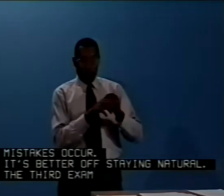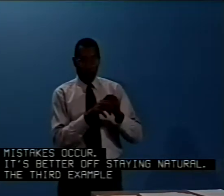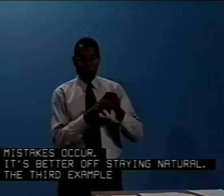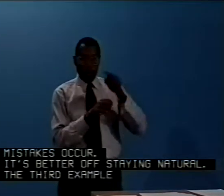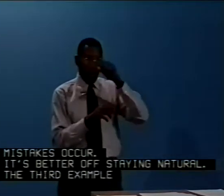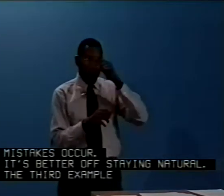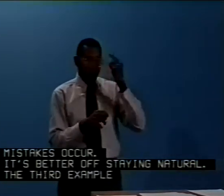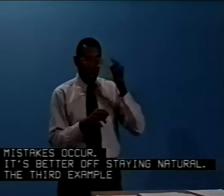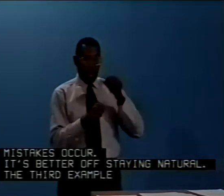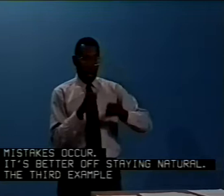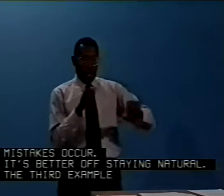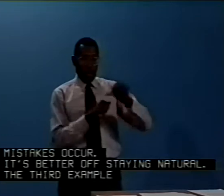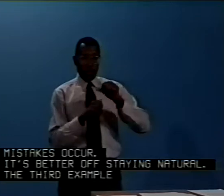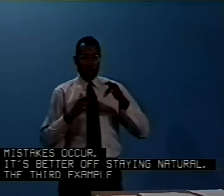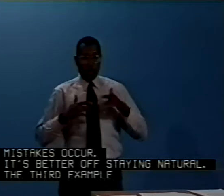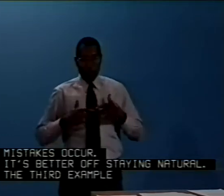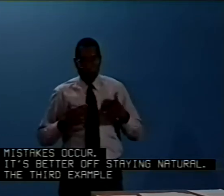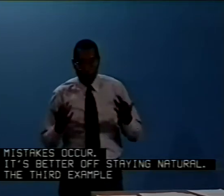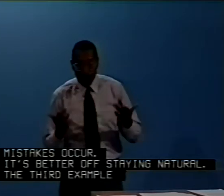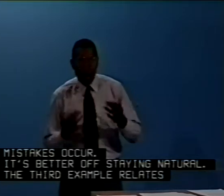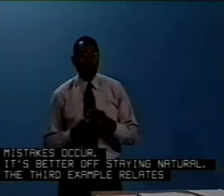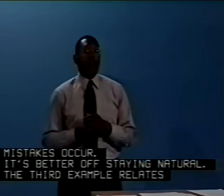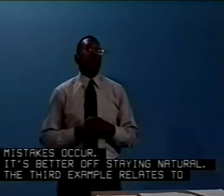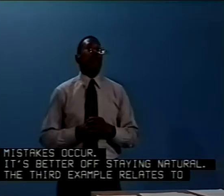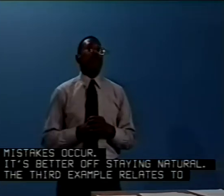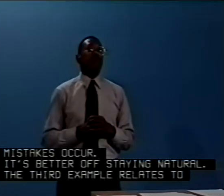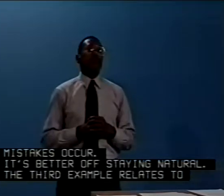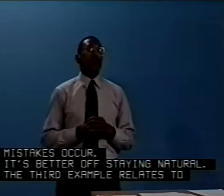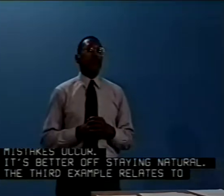relates to interpreters in a black social event,